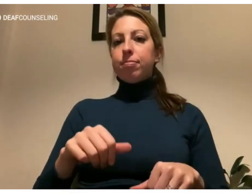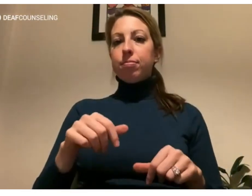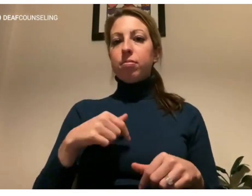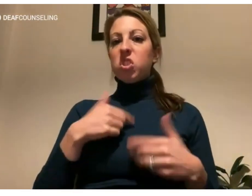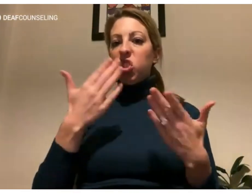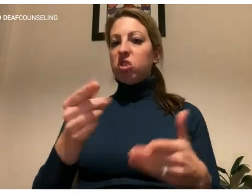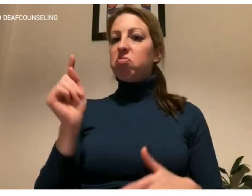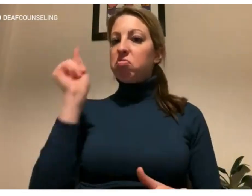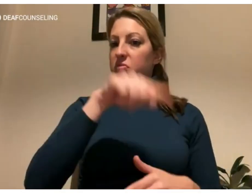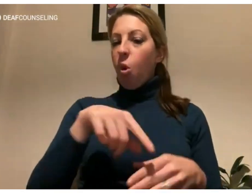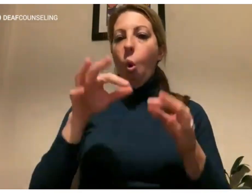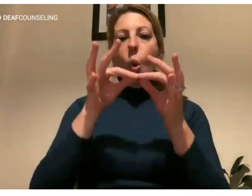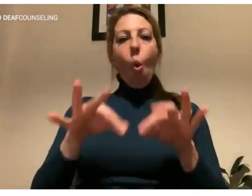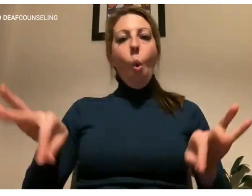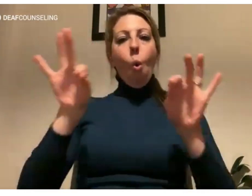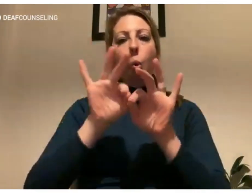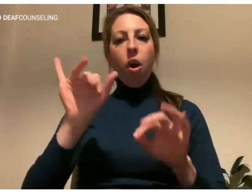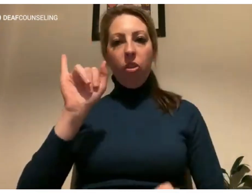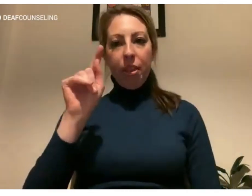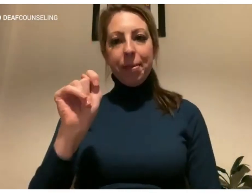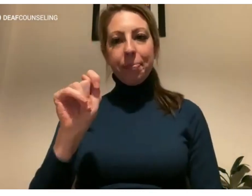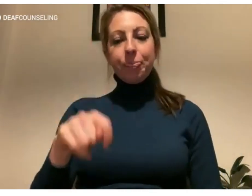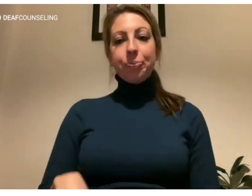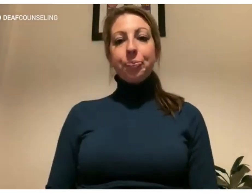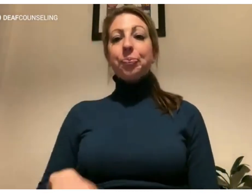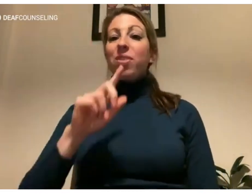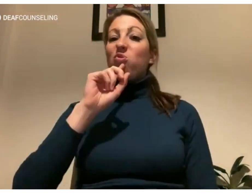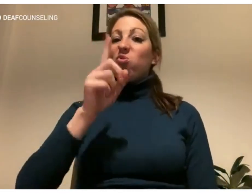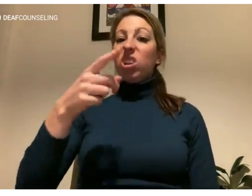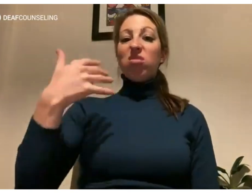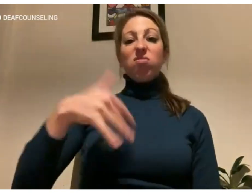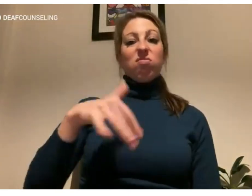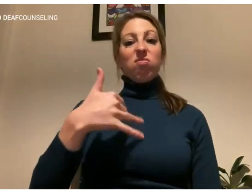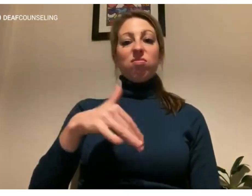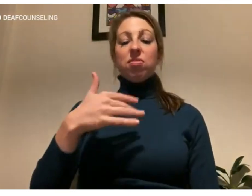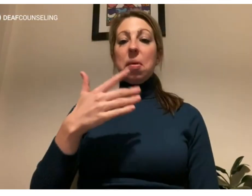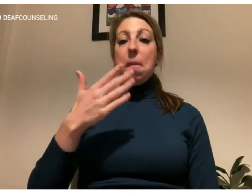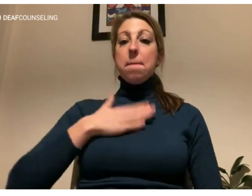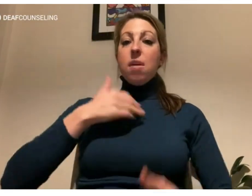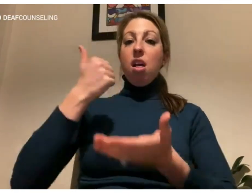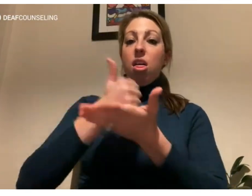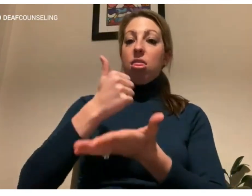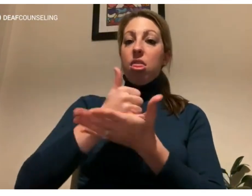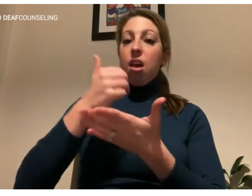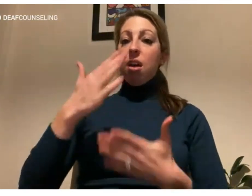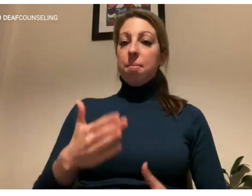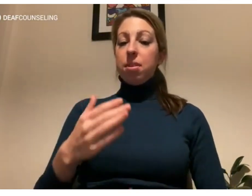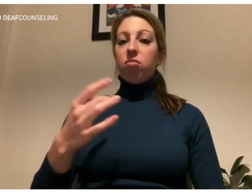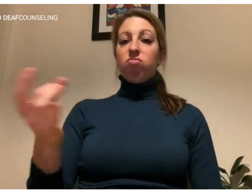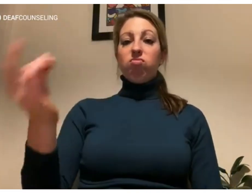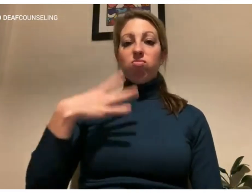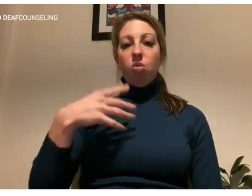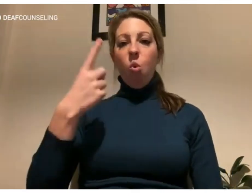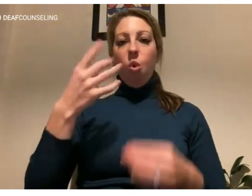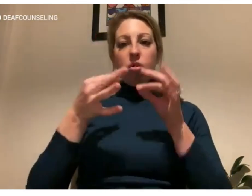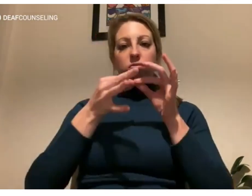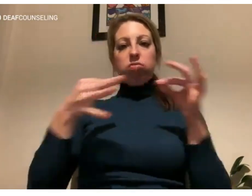People typically view therapy, they're like, they're unsure of it. But I'm telling you, it is incredibly important. My